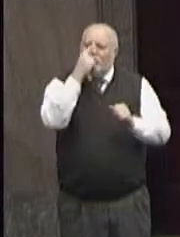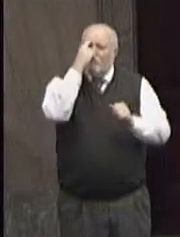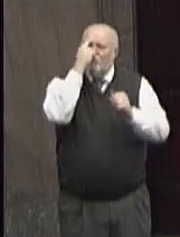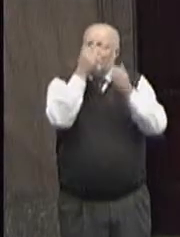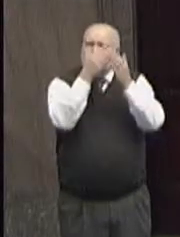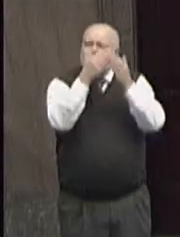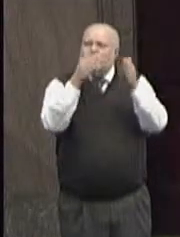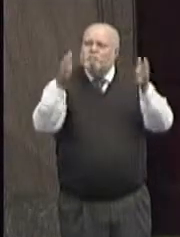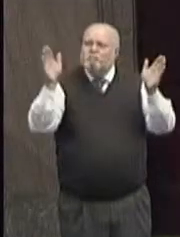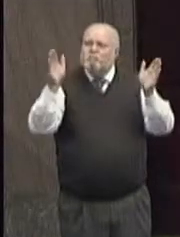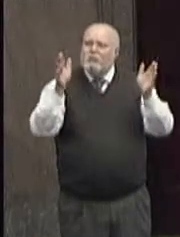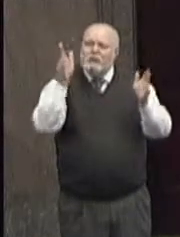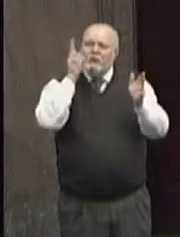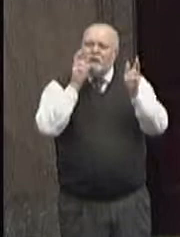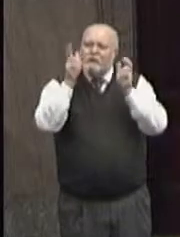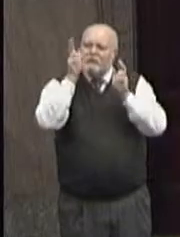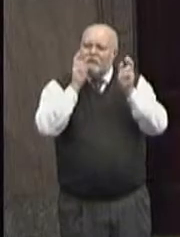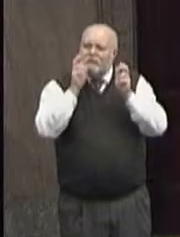and hearts,